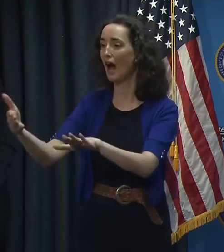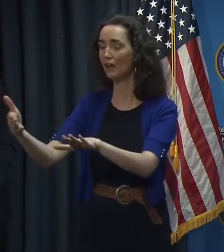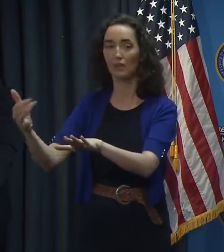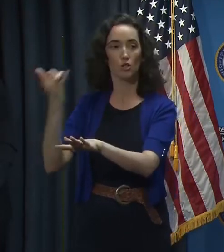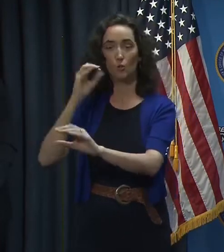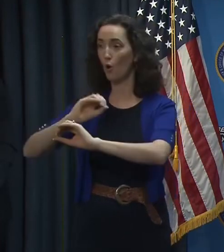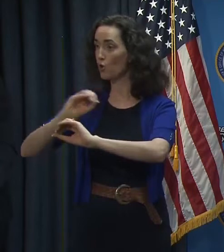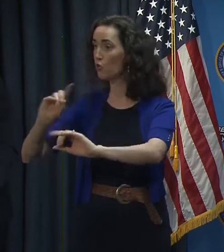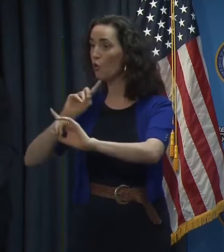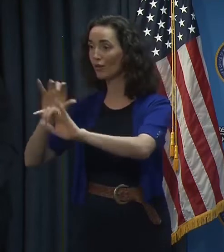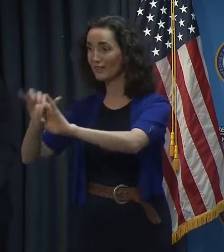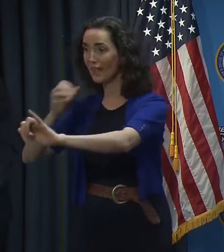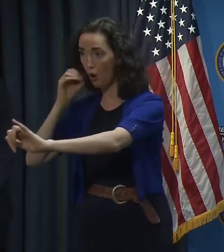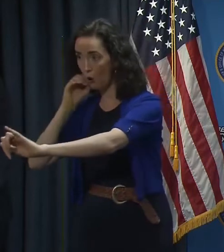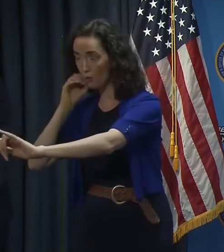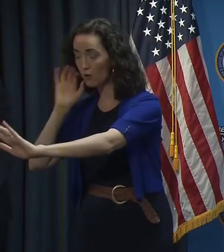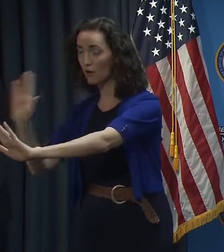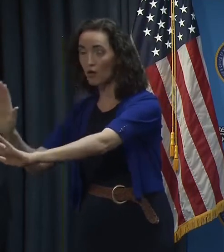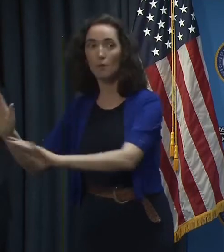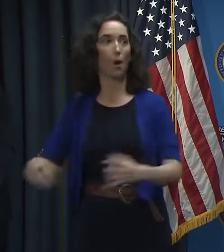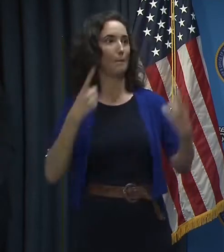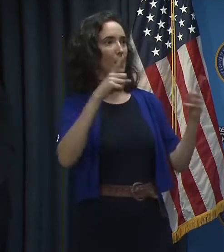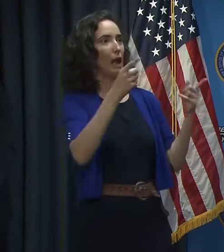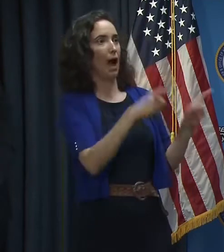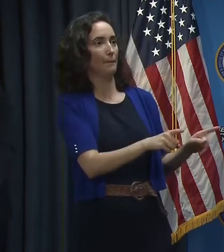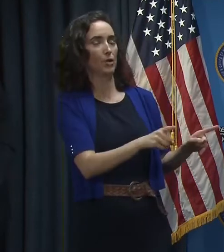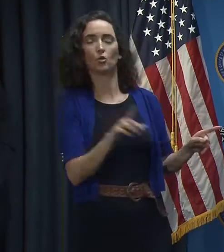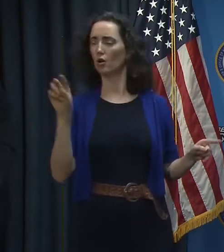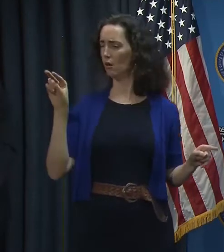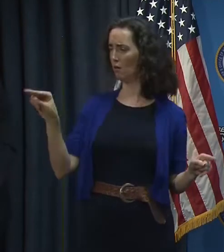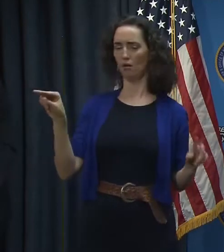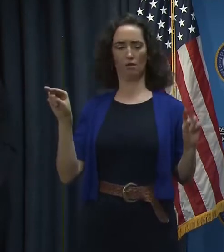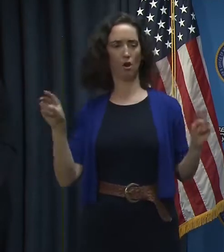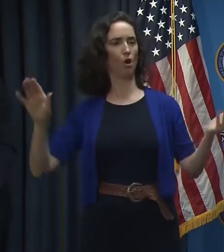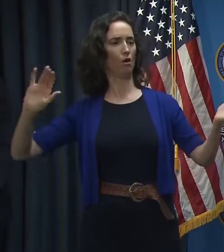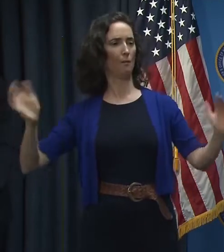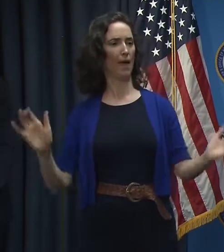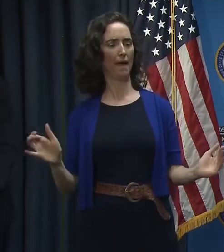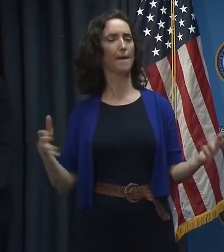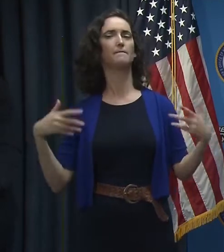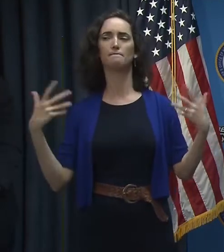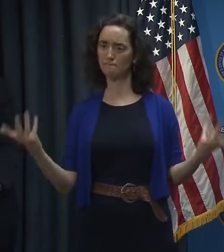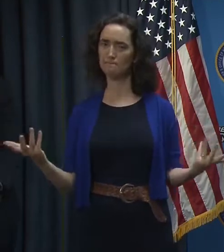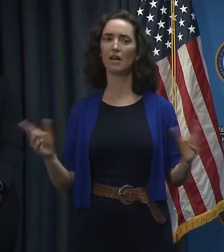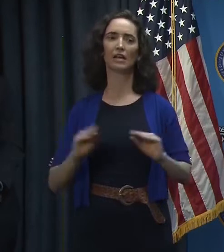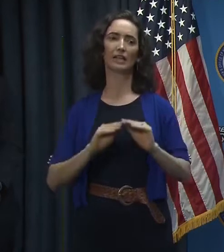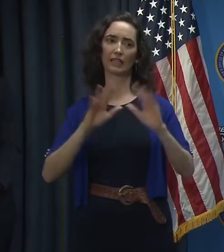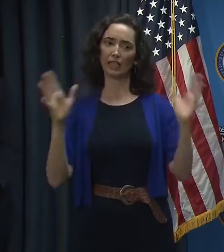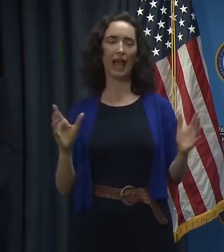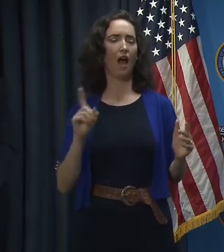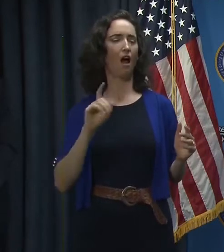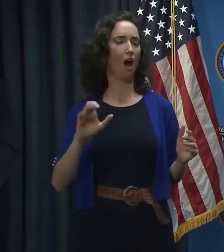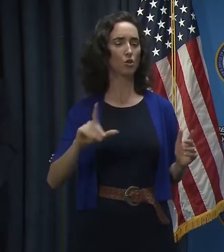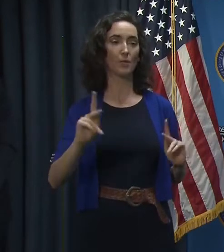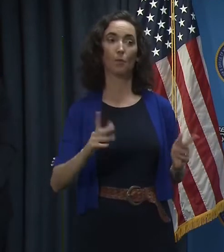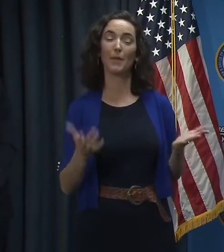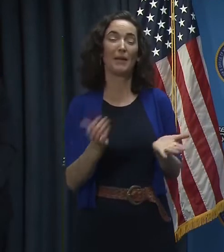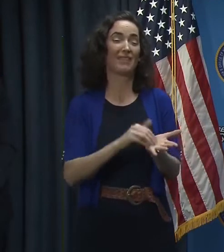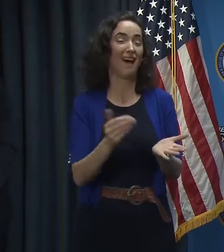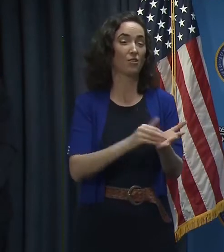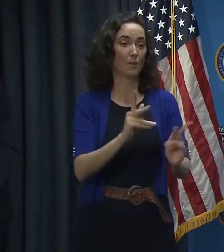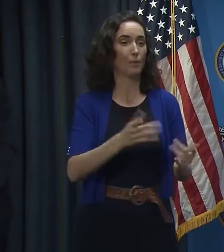stay-at-home order with what you actually got. And that is how I'm able to say that there are hundreds, if not thousands, of people alive